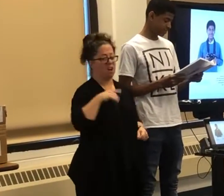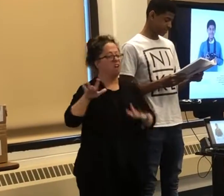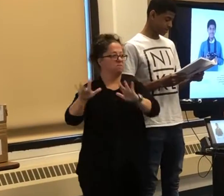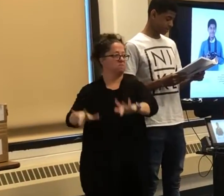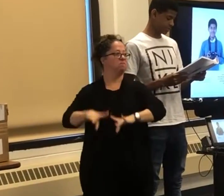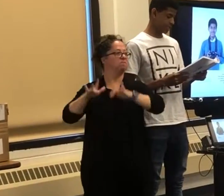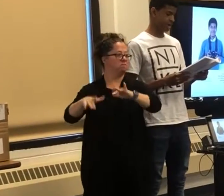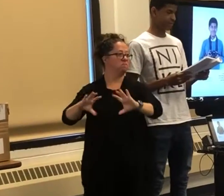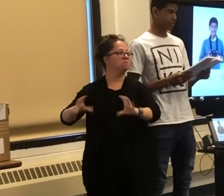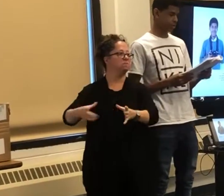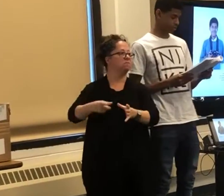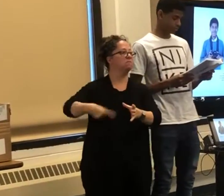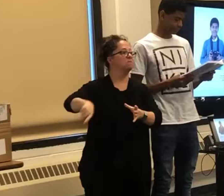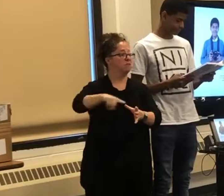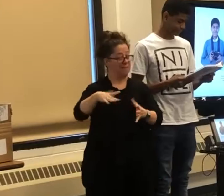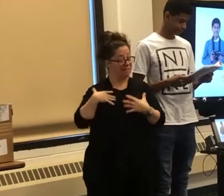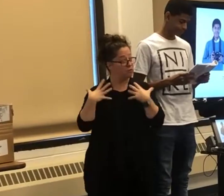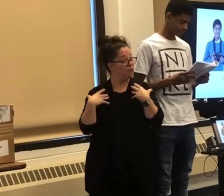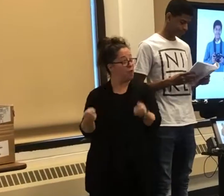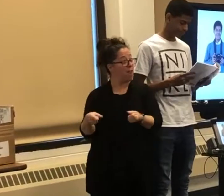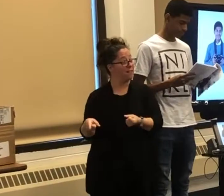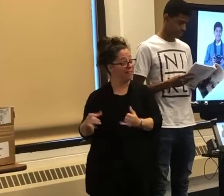have to be a leader and not a follower.